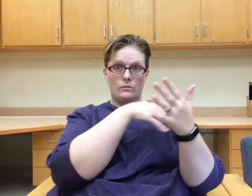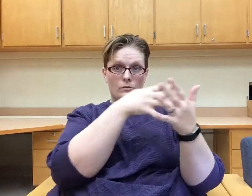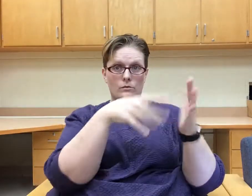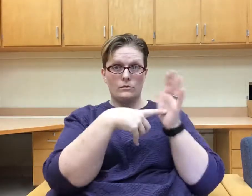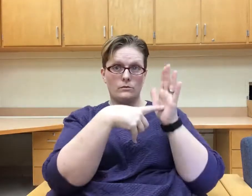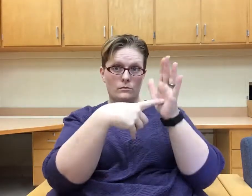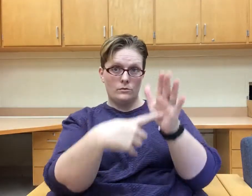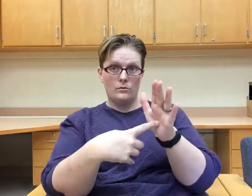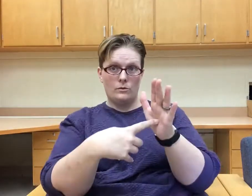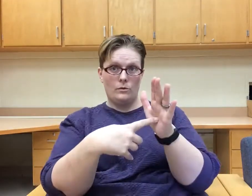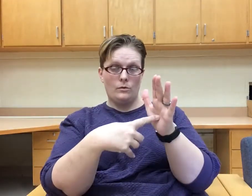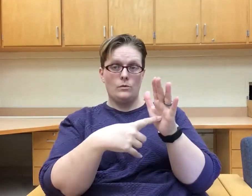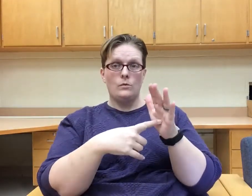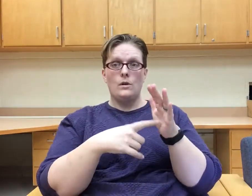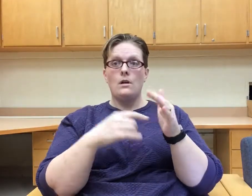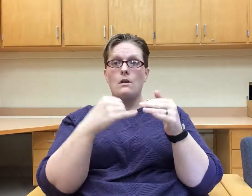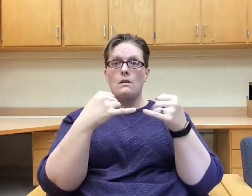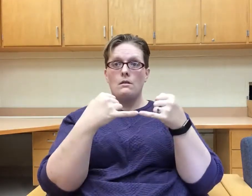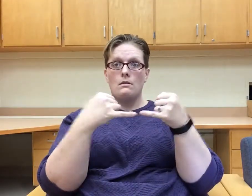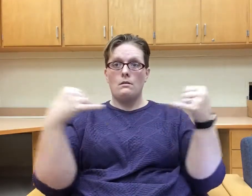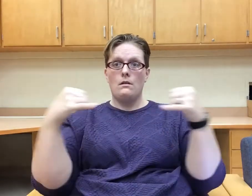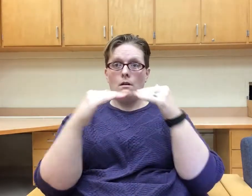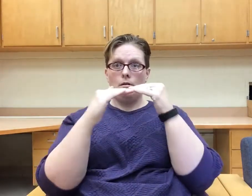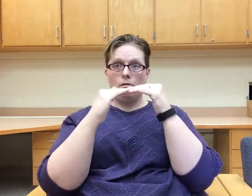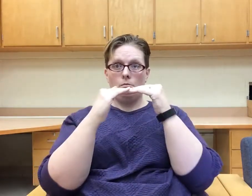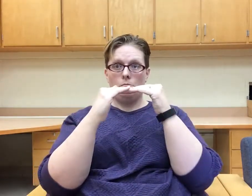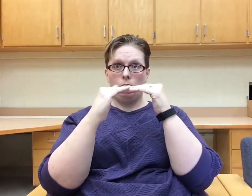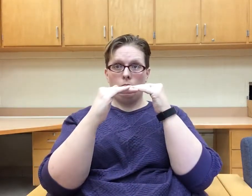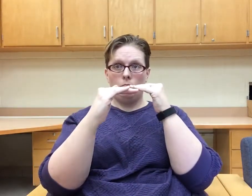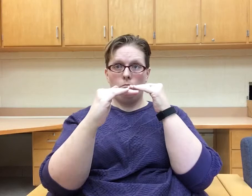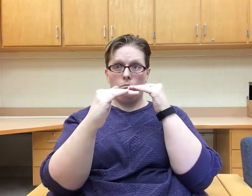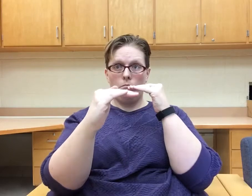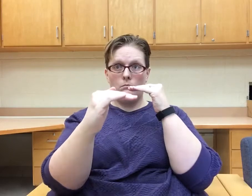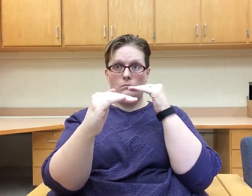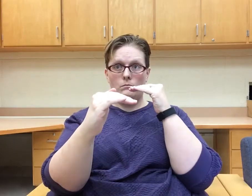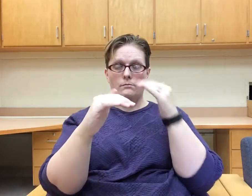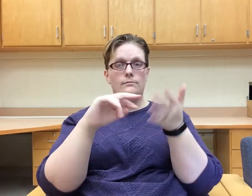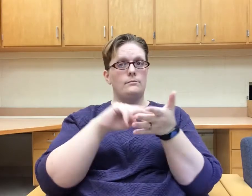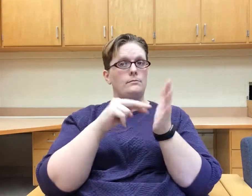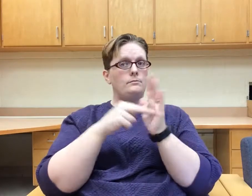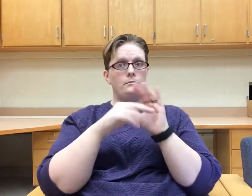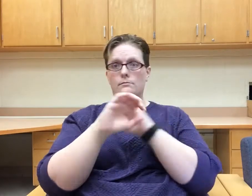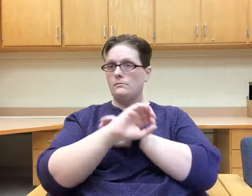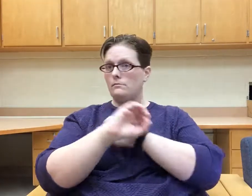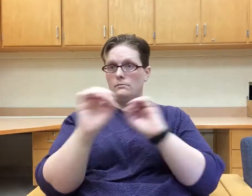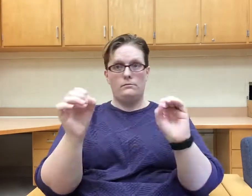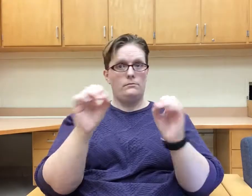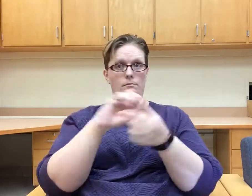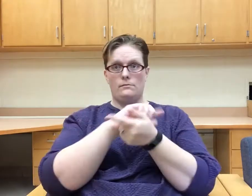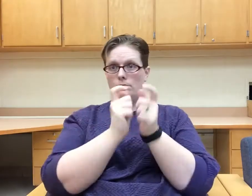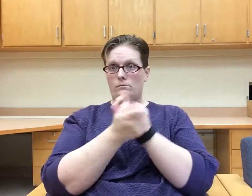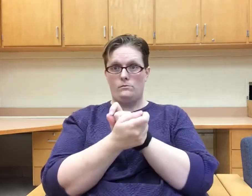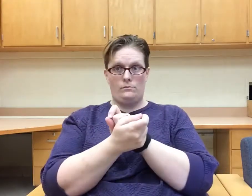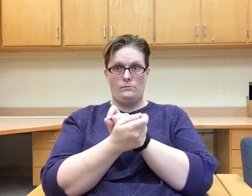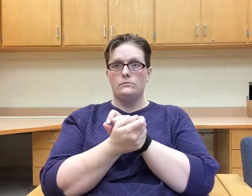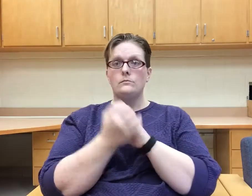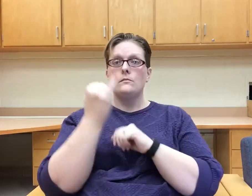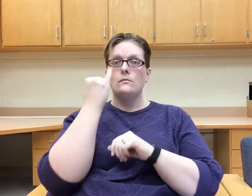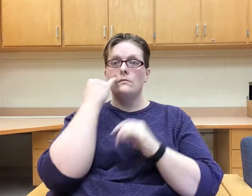Suppose you're going to be using a graph to show motion. The line that is level shows that there is no acceleration